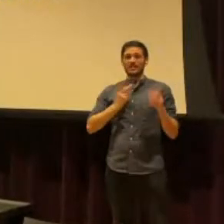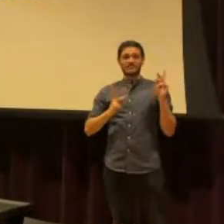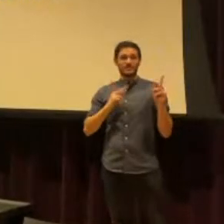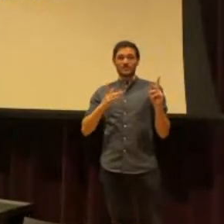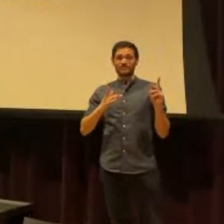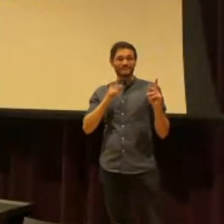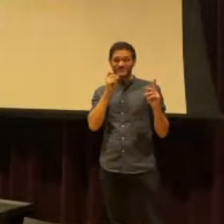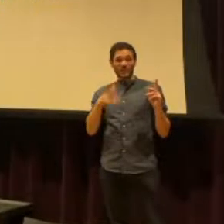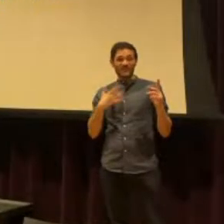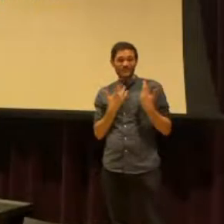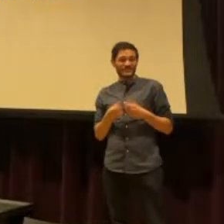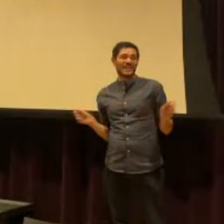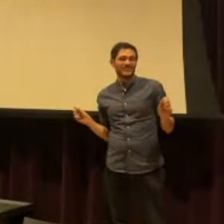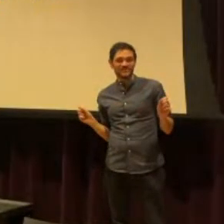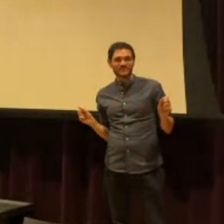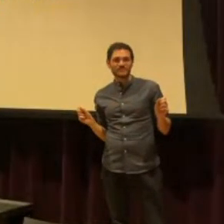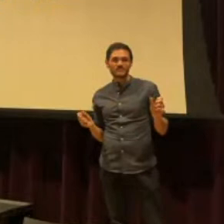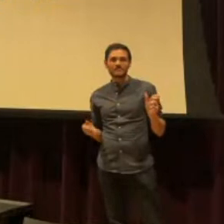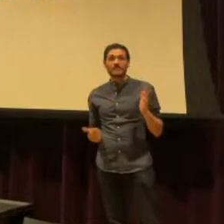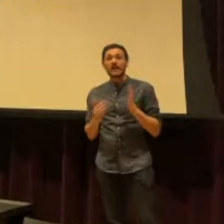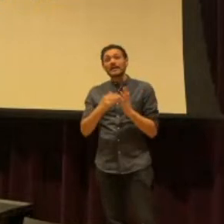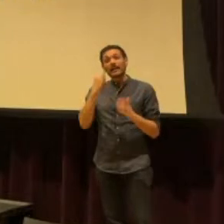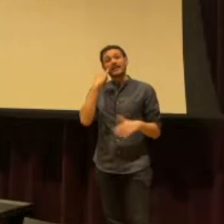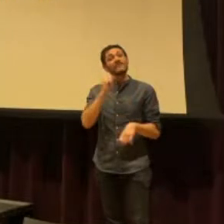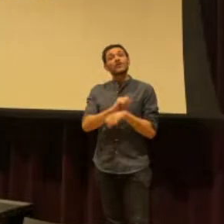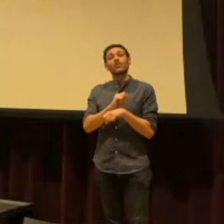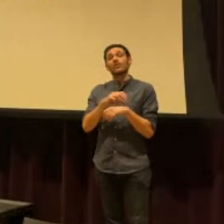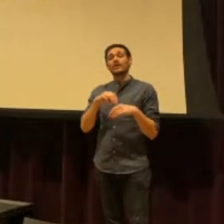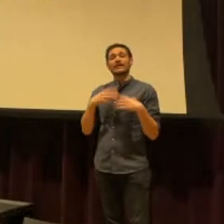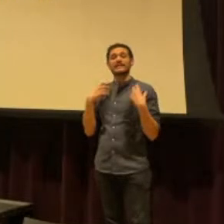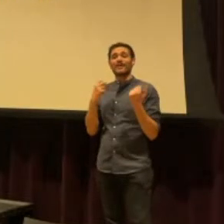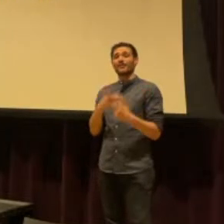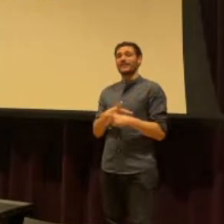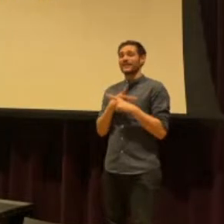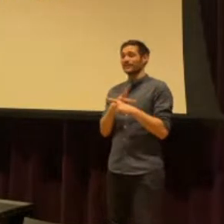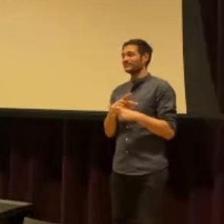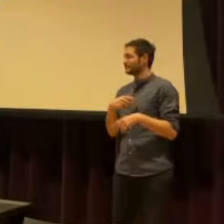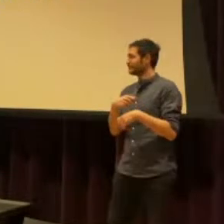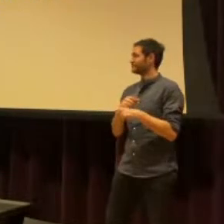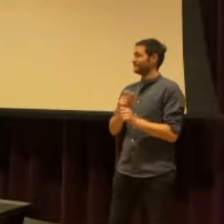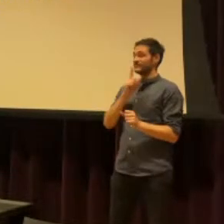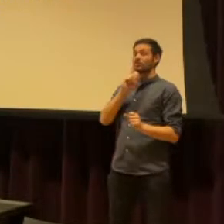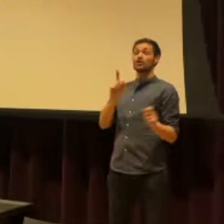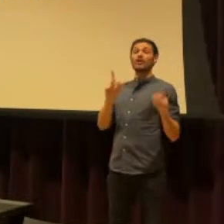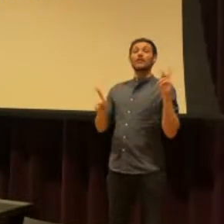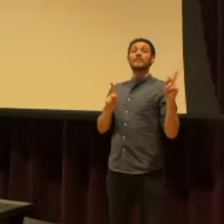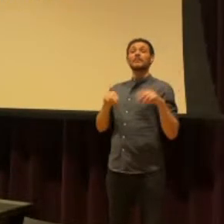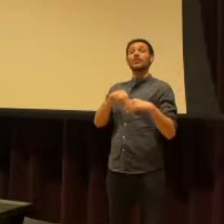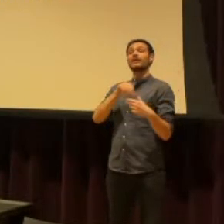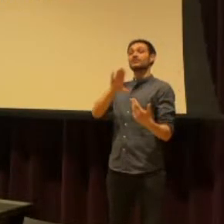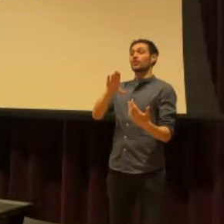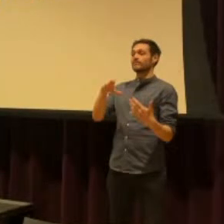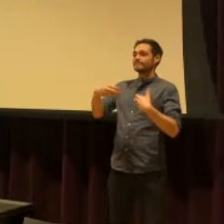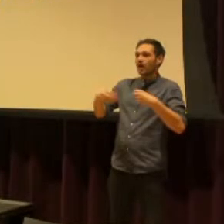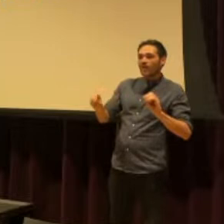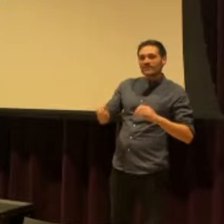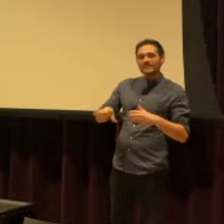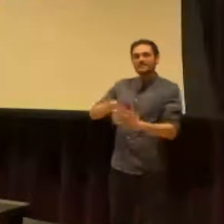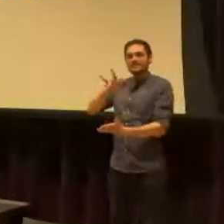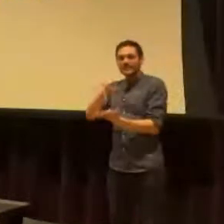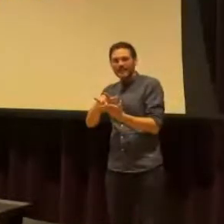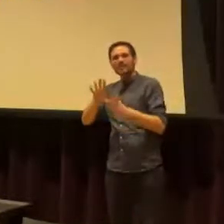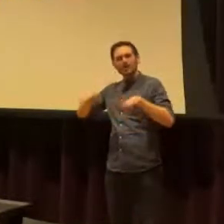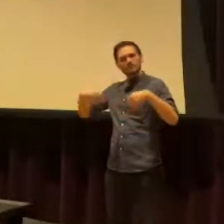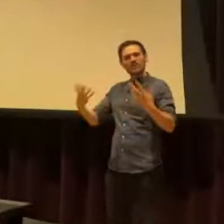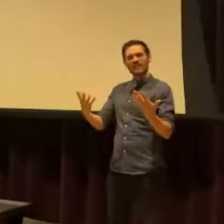And again, if you work in healthcare, making sure that the people within your centers as well are providing